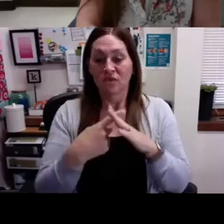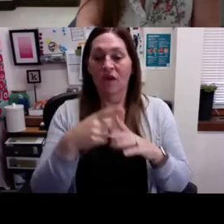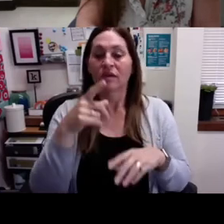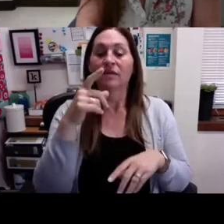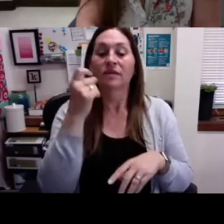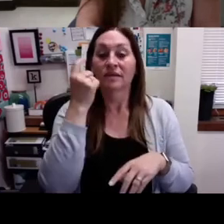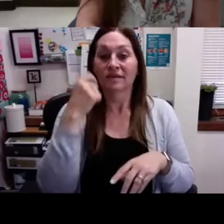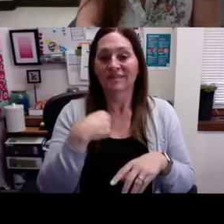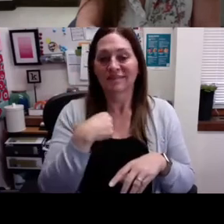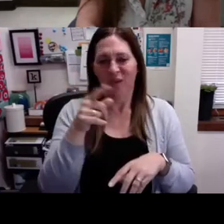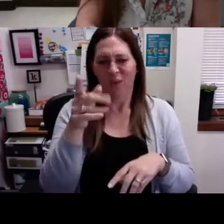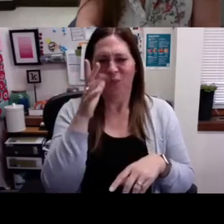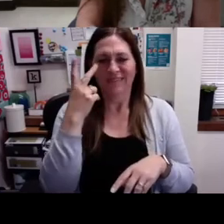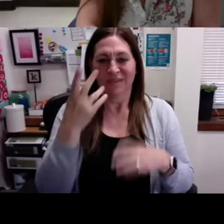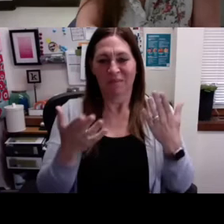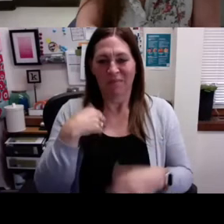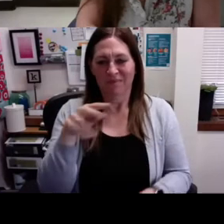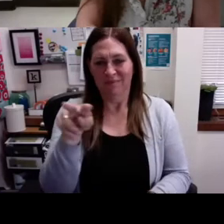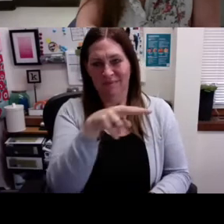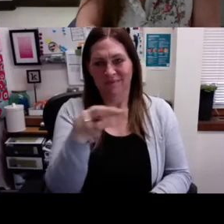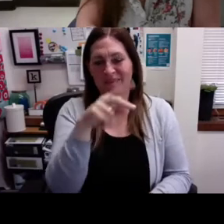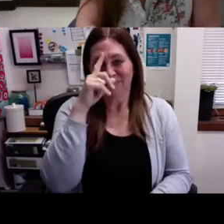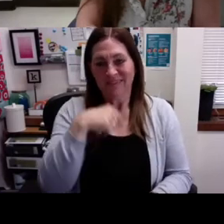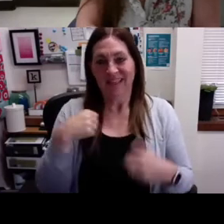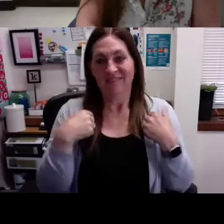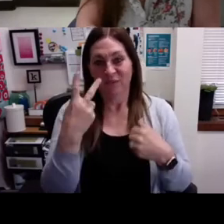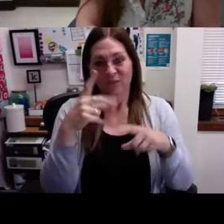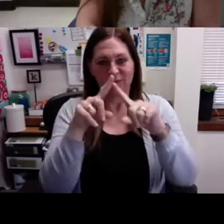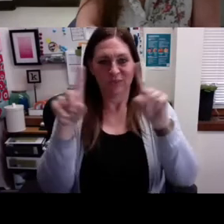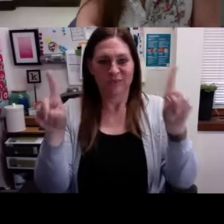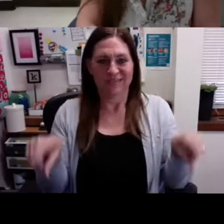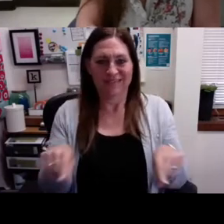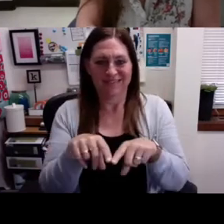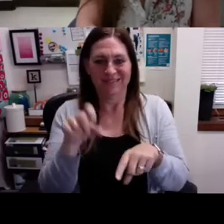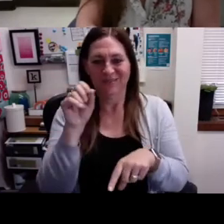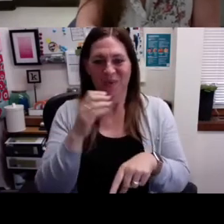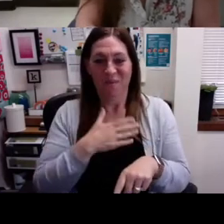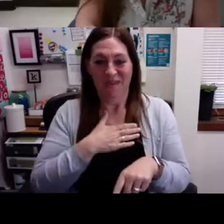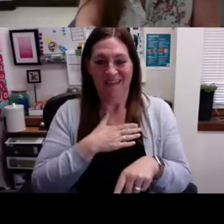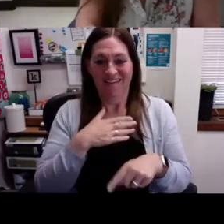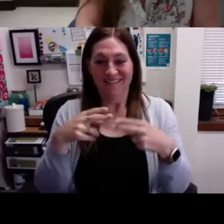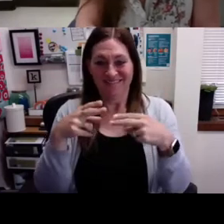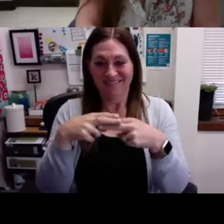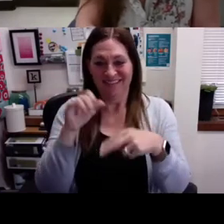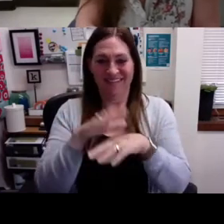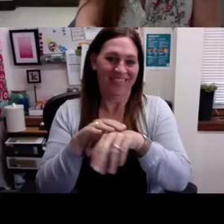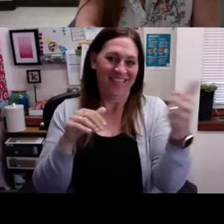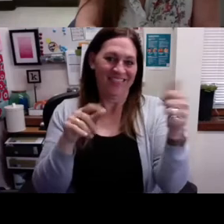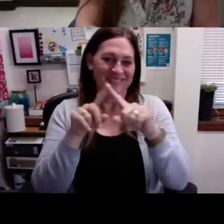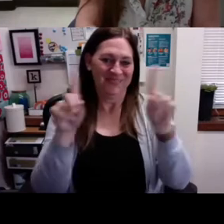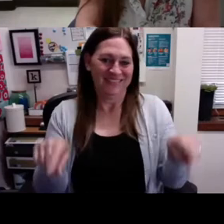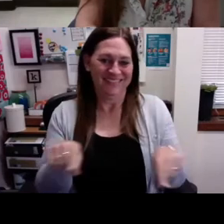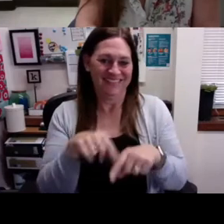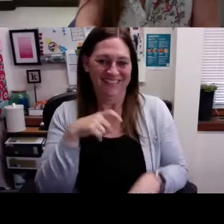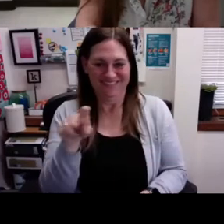I am Kate, and I'm going to go ahead and start. You might see me looking back and forth between two screens,